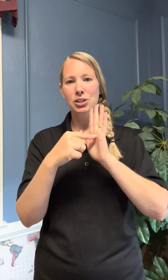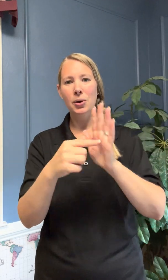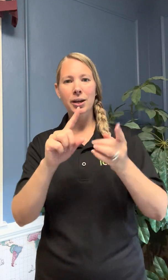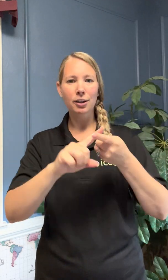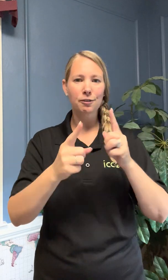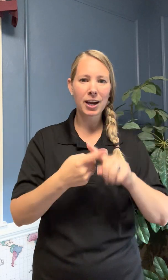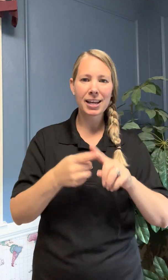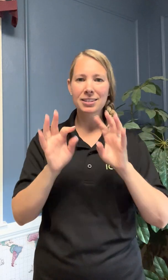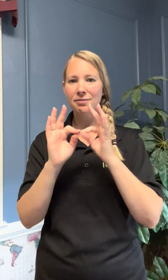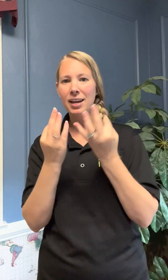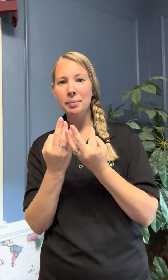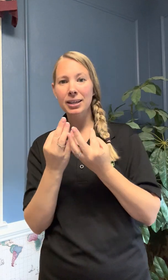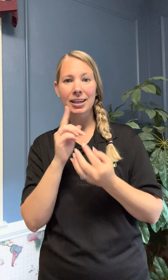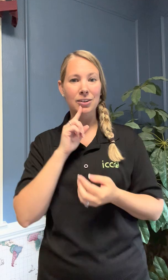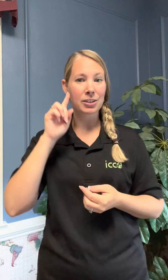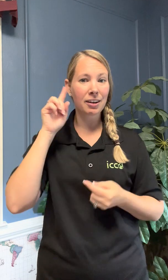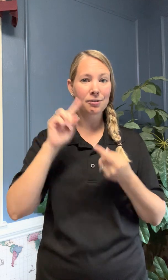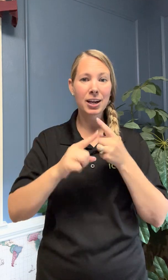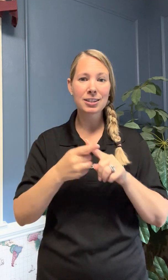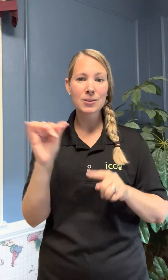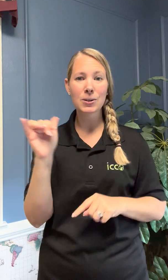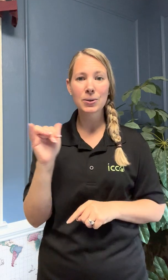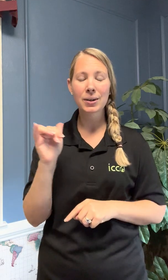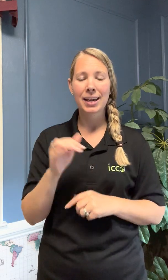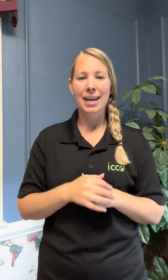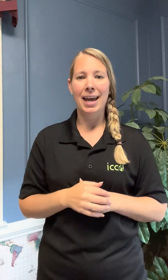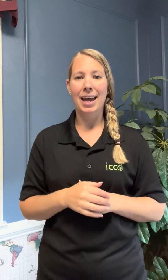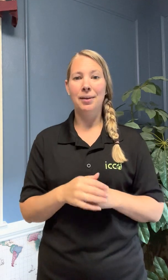showing your friends and family and your deaf friends too. And we